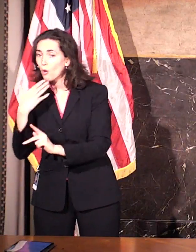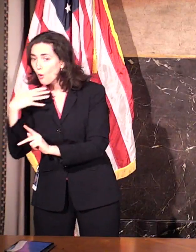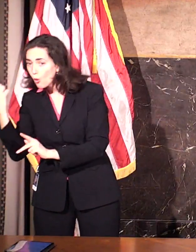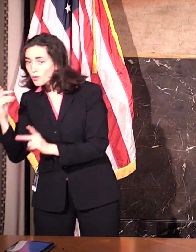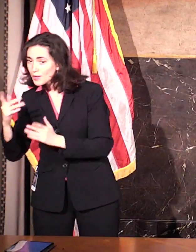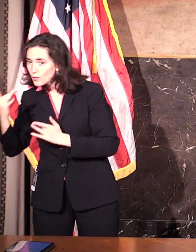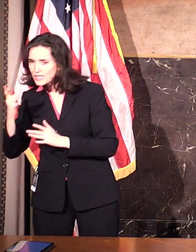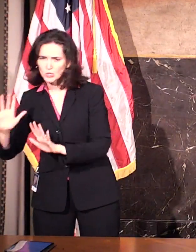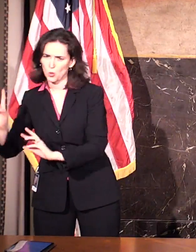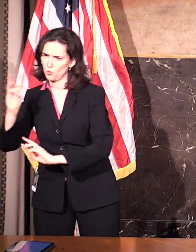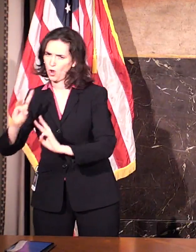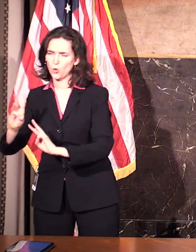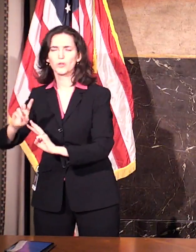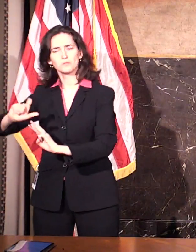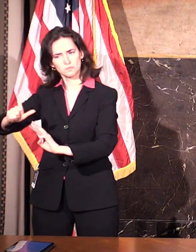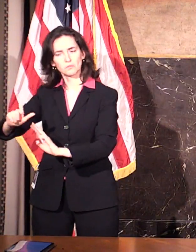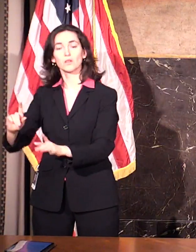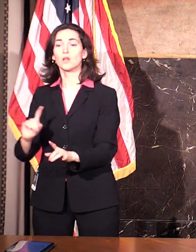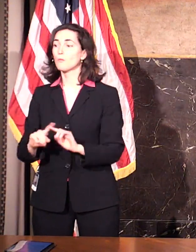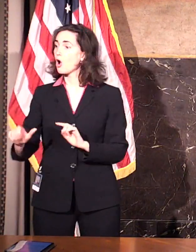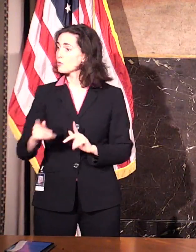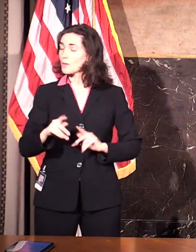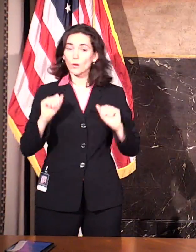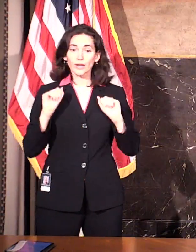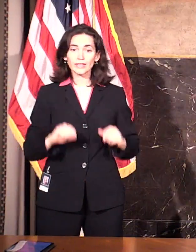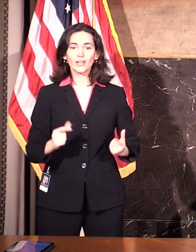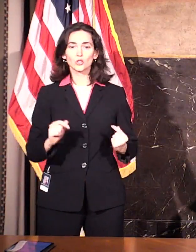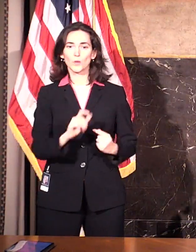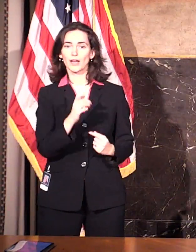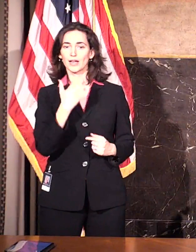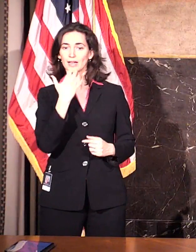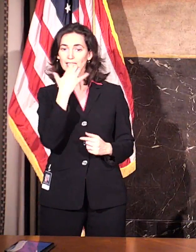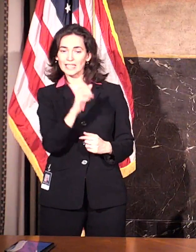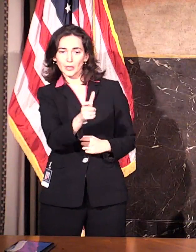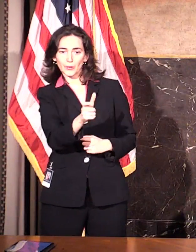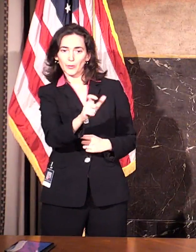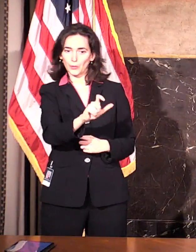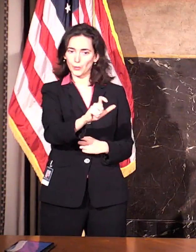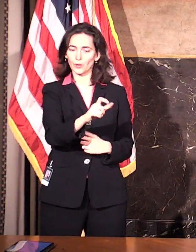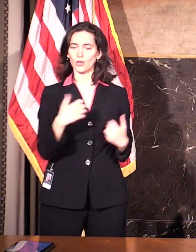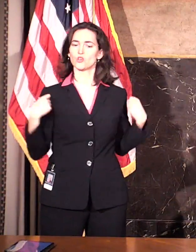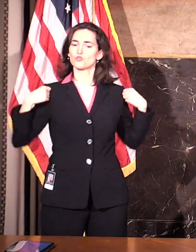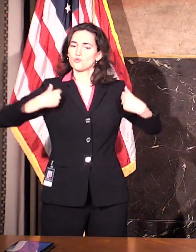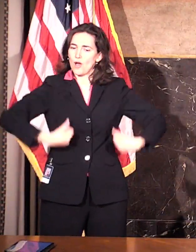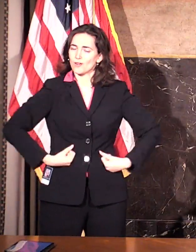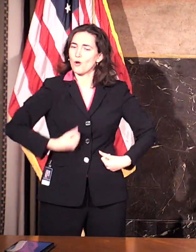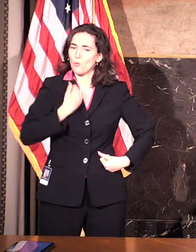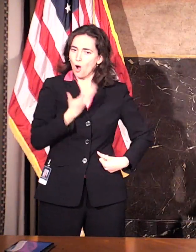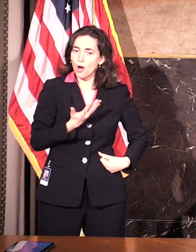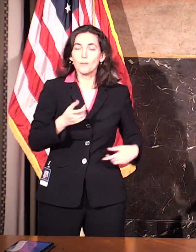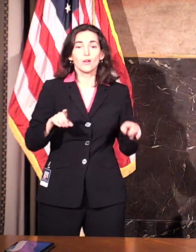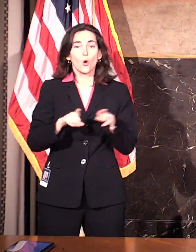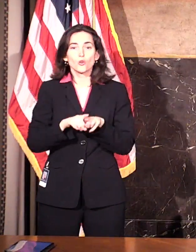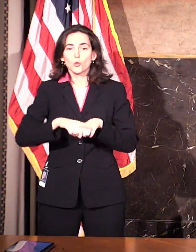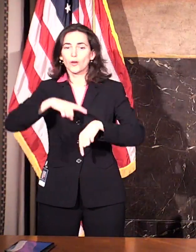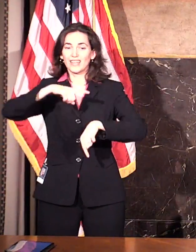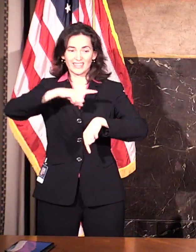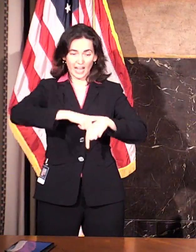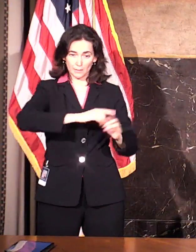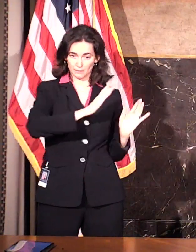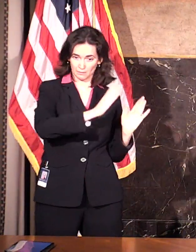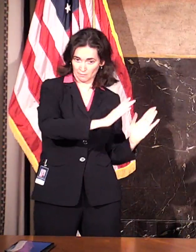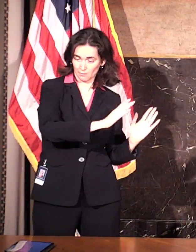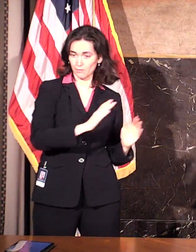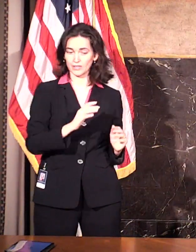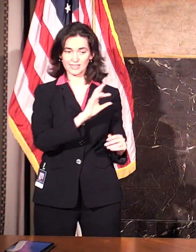lower and just put on a sweater and don't do your dishes and your clothes and that sort of thing during those hours.